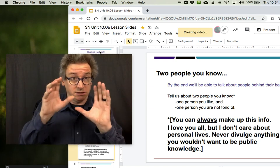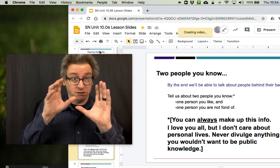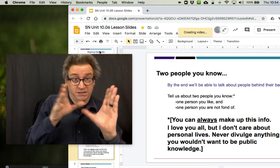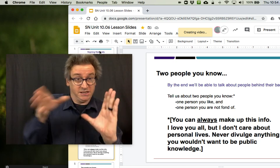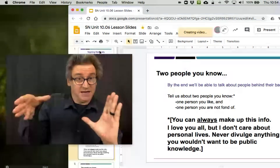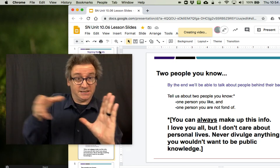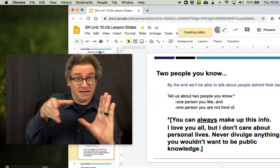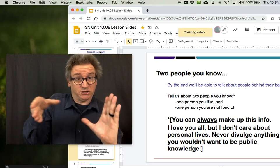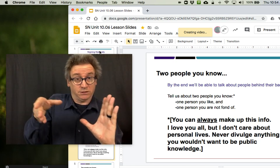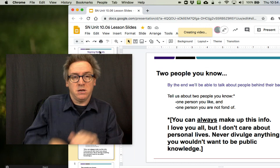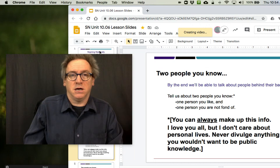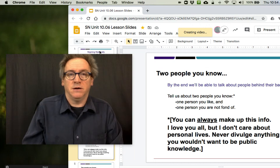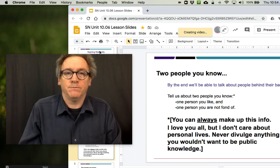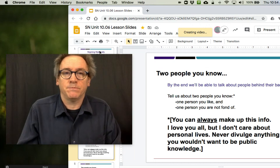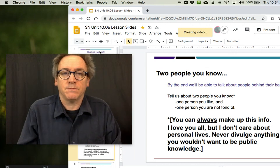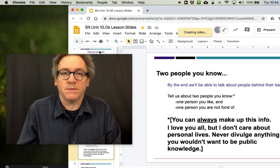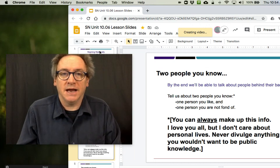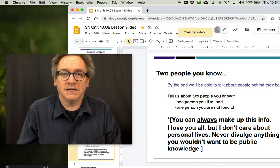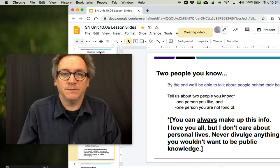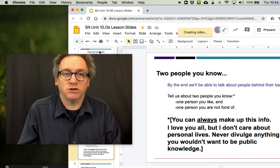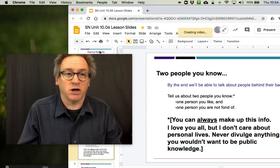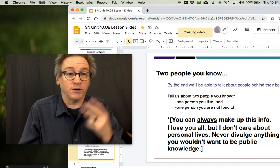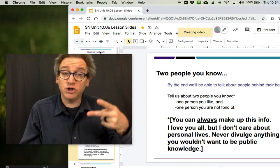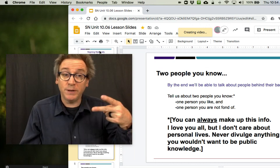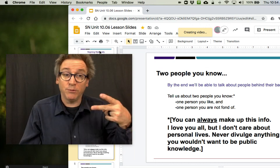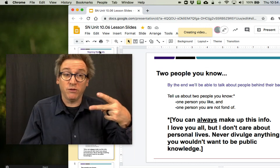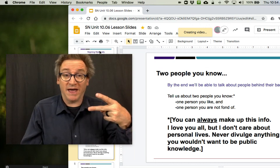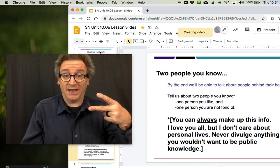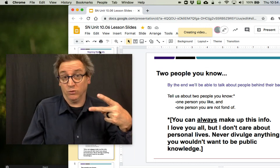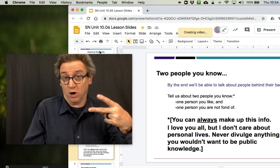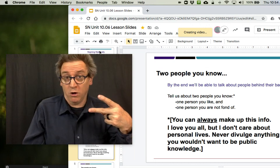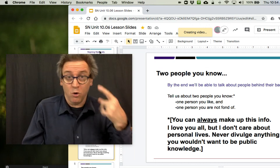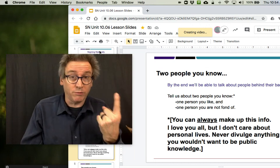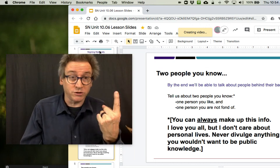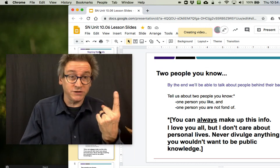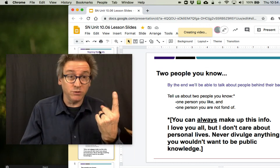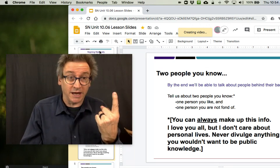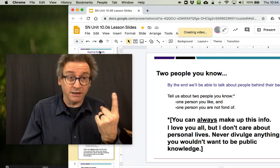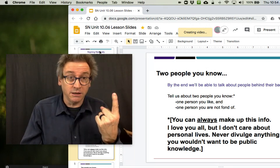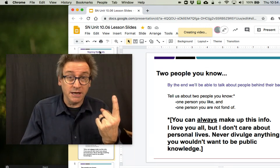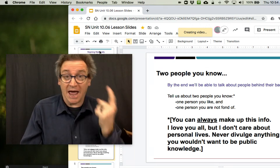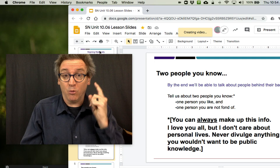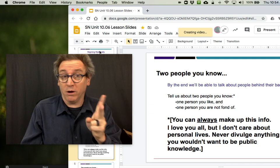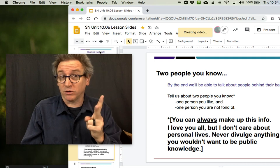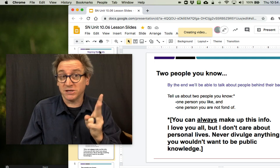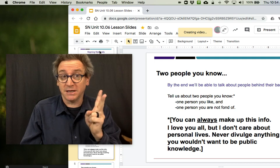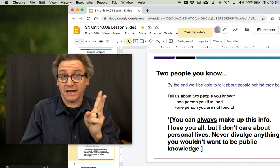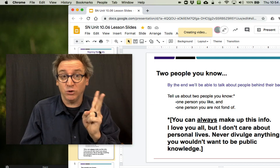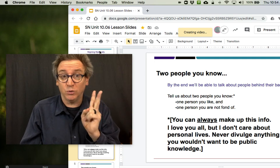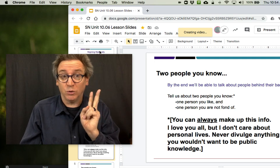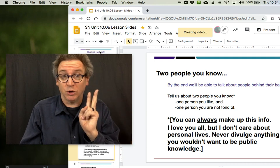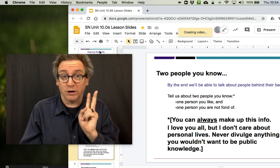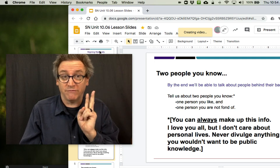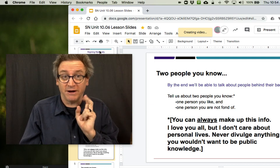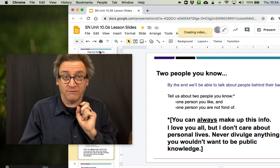is just this next section. And it's about talking about two people that you know. One person that you like, and one person that